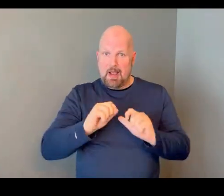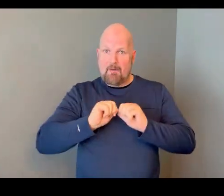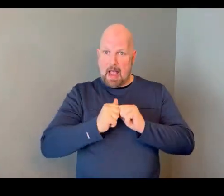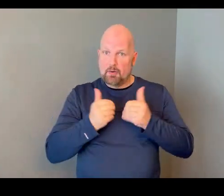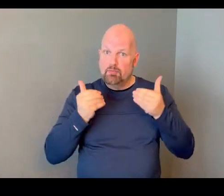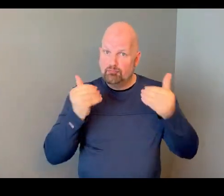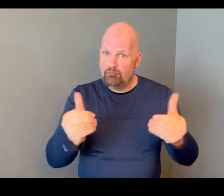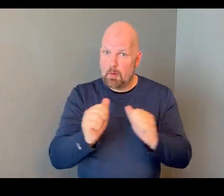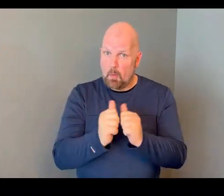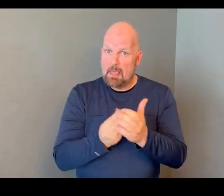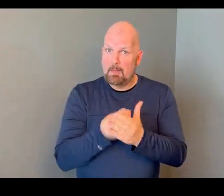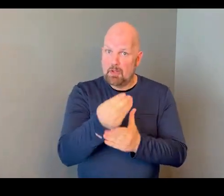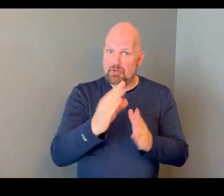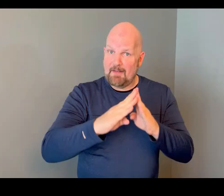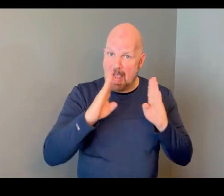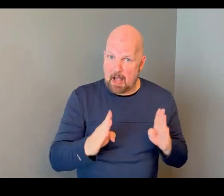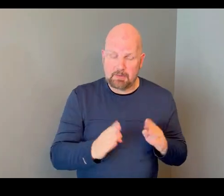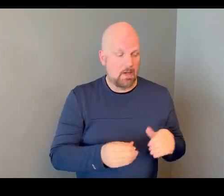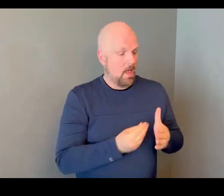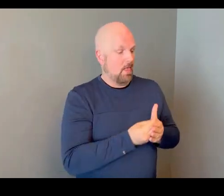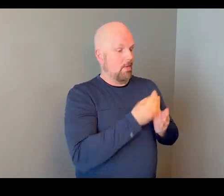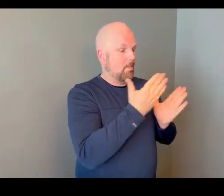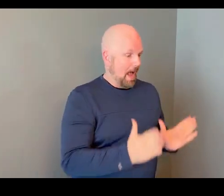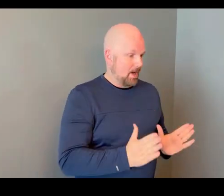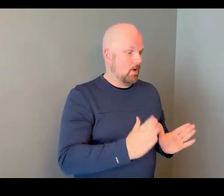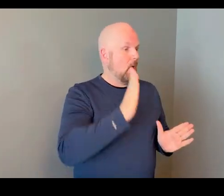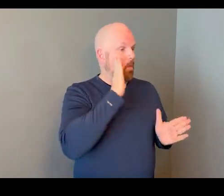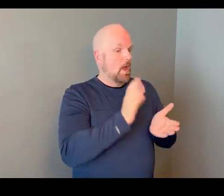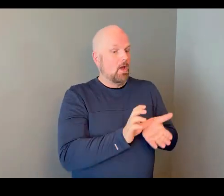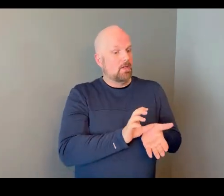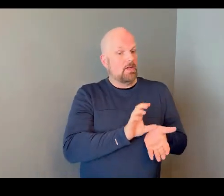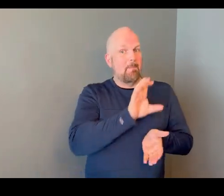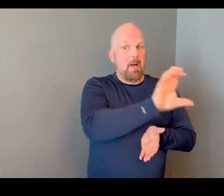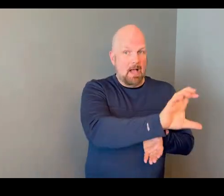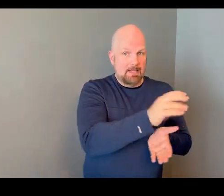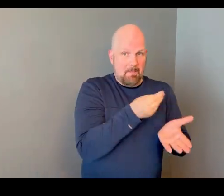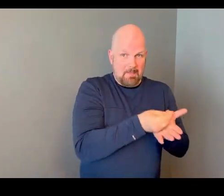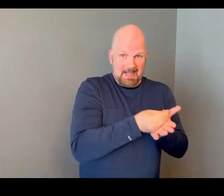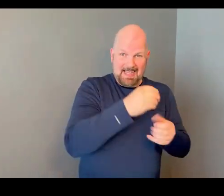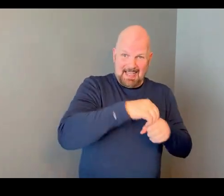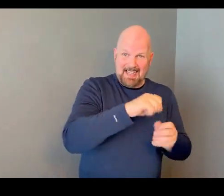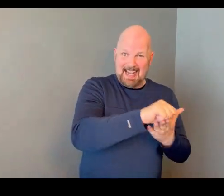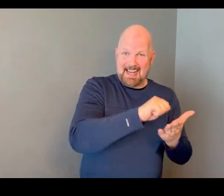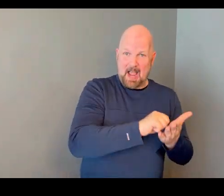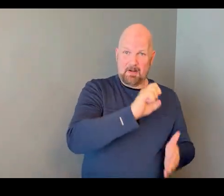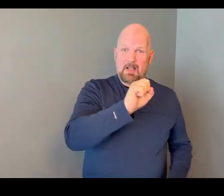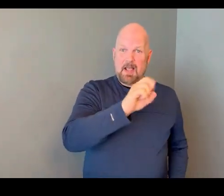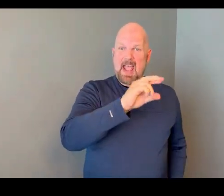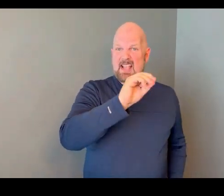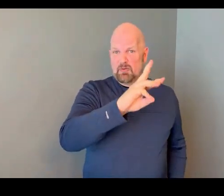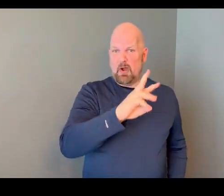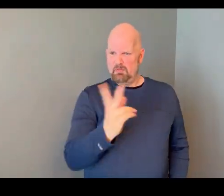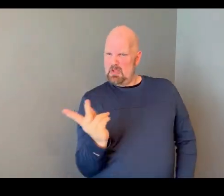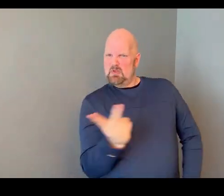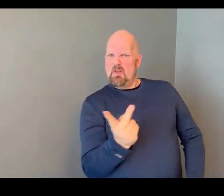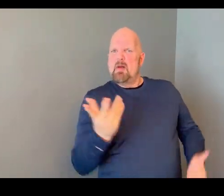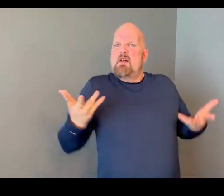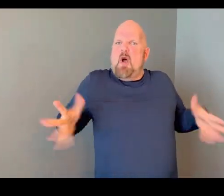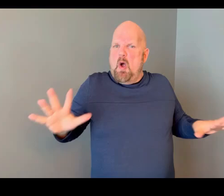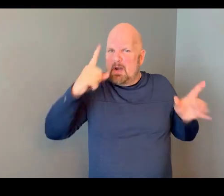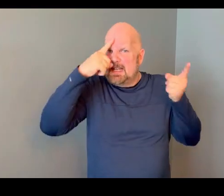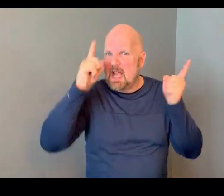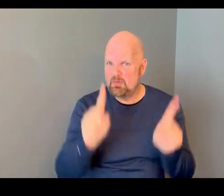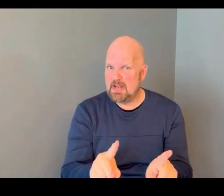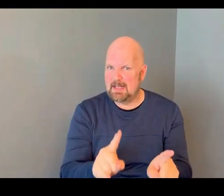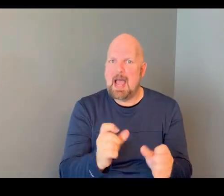with the purchase of a home, the buyer then will deposit some money into an escrow account. This is usually an agreed upon amount